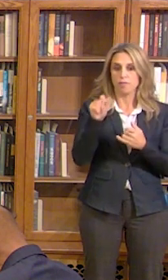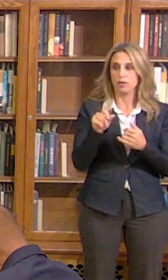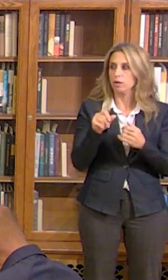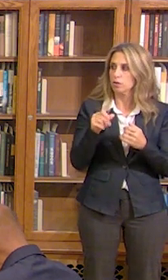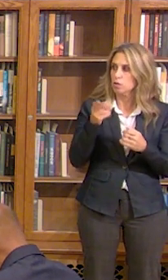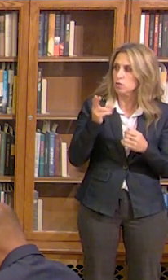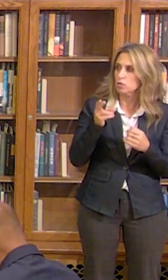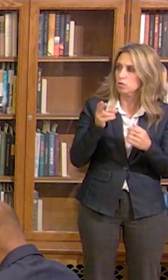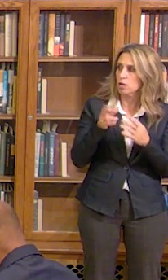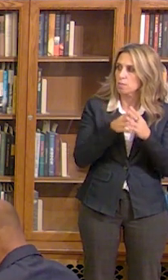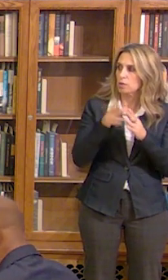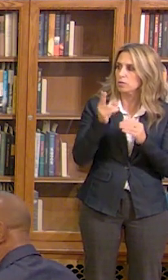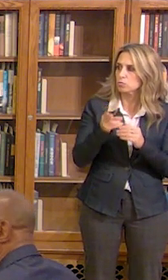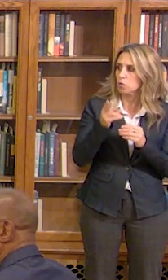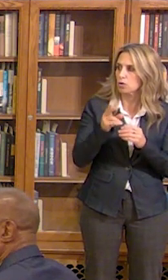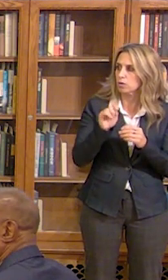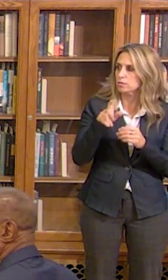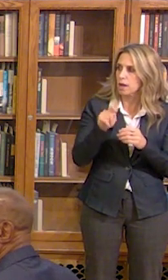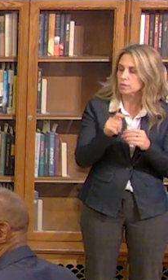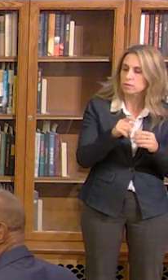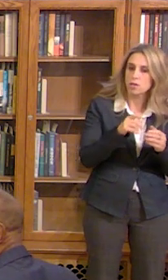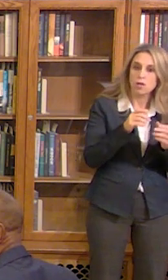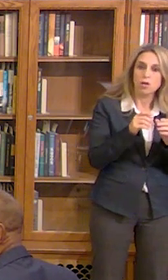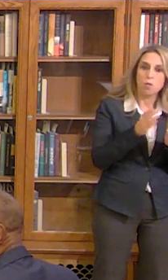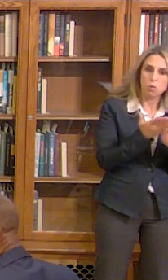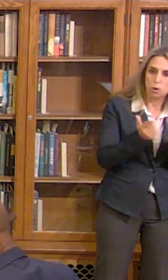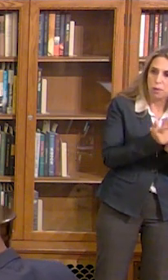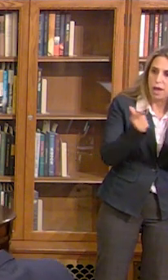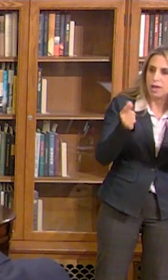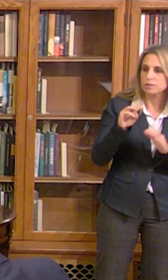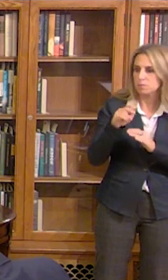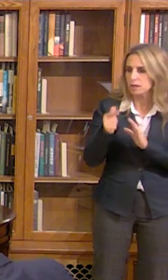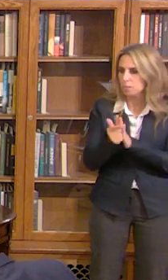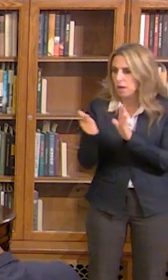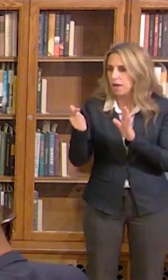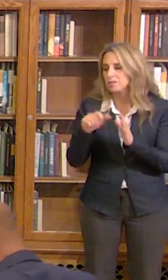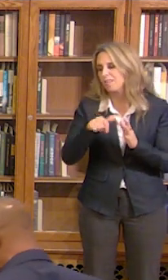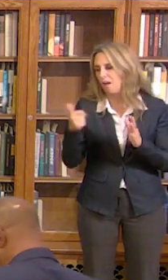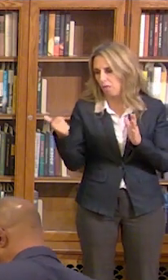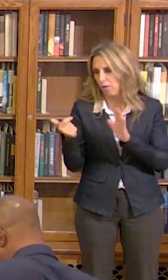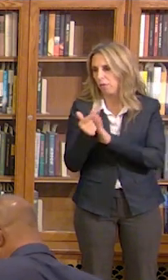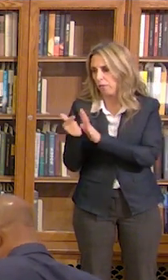historical text via book bands media bands and other legislative